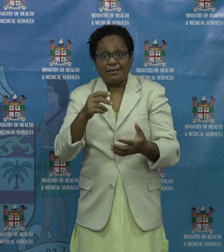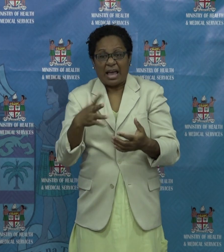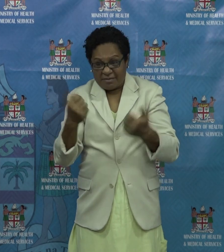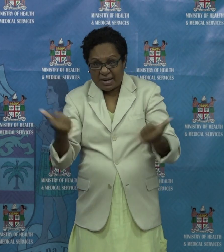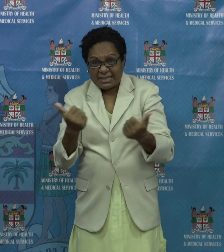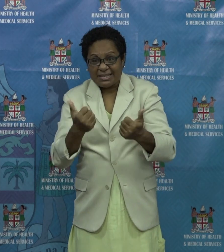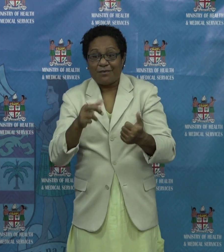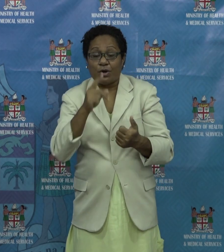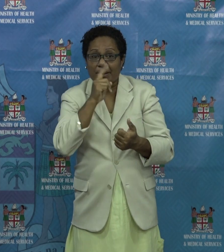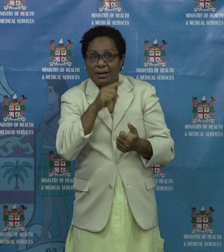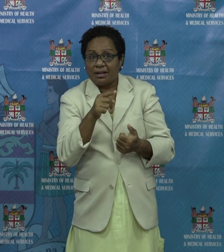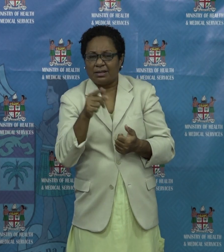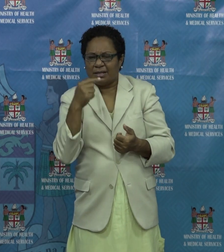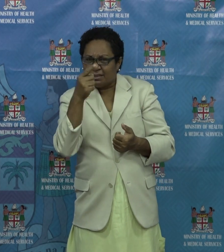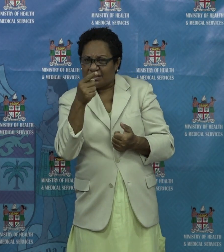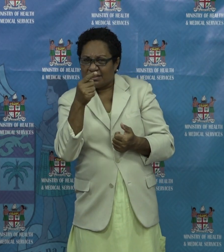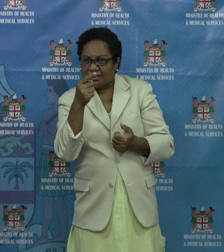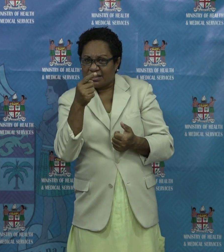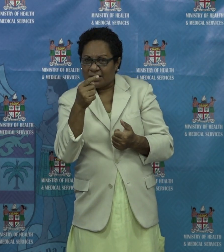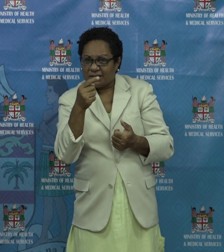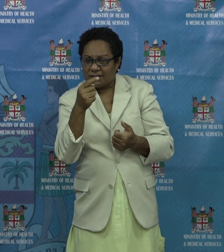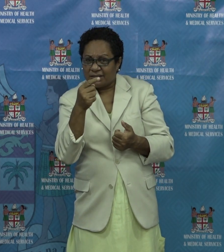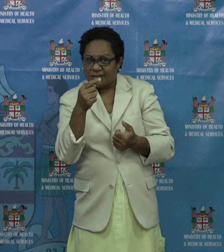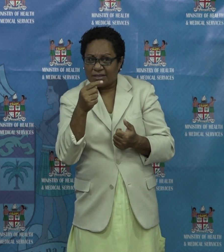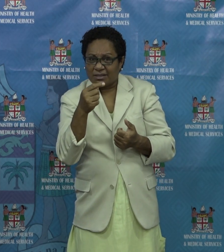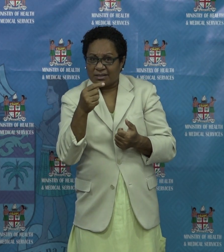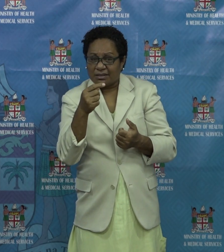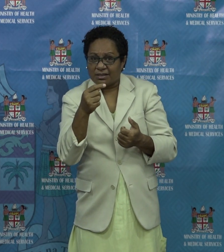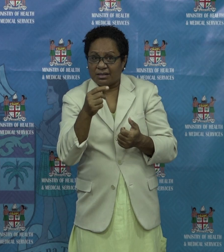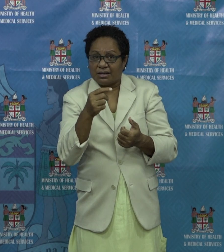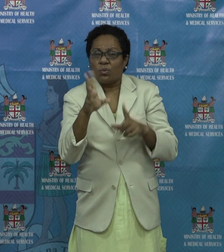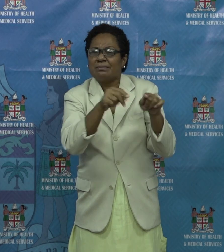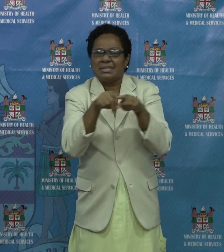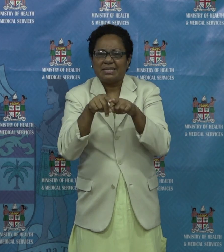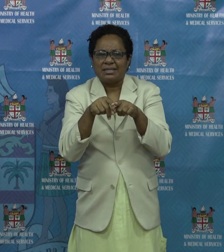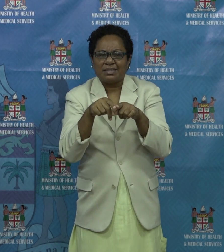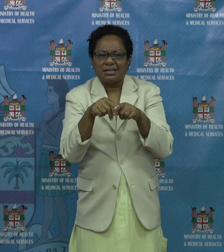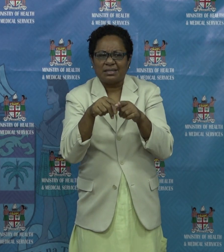Okay, Felix, I presume you're asking about consumables for the test, eh?